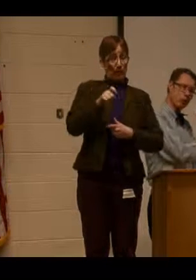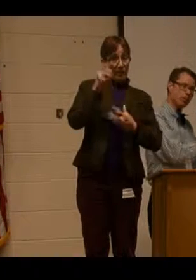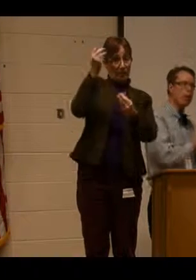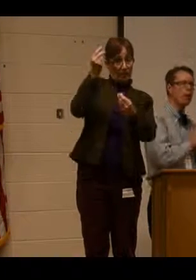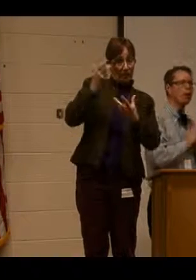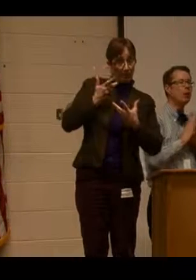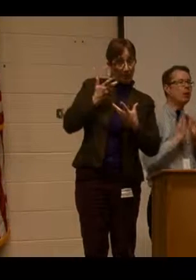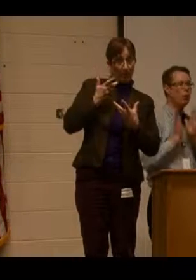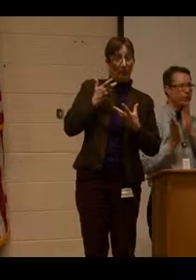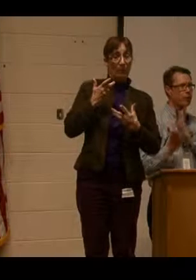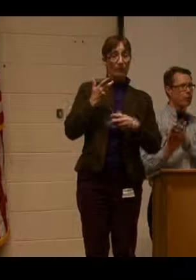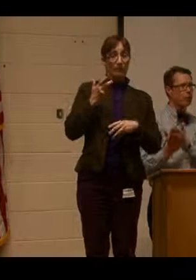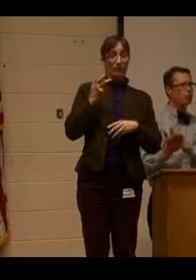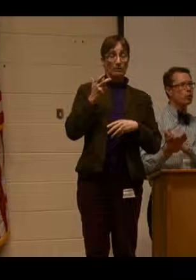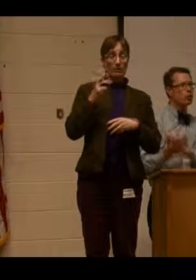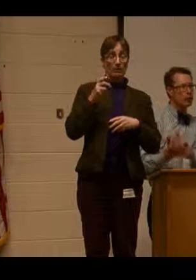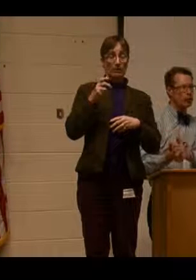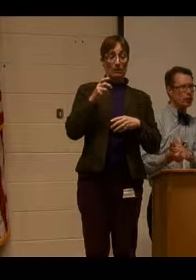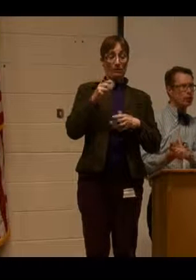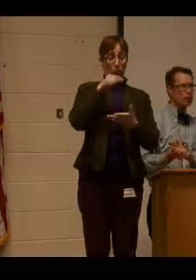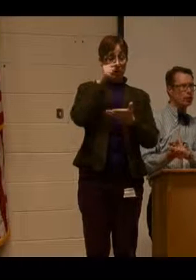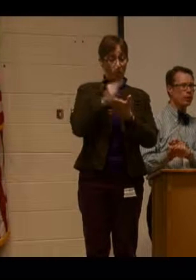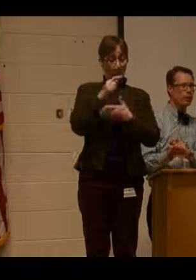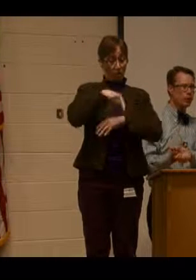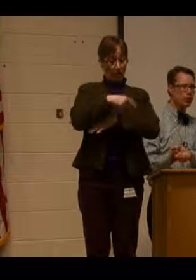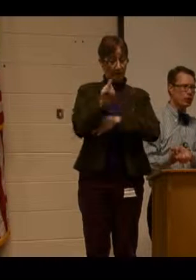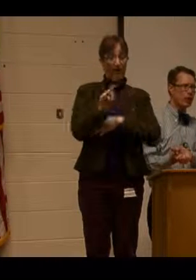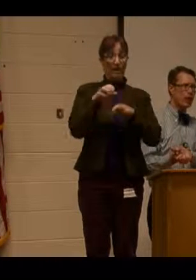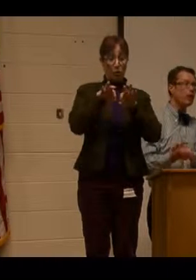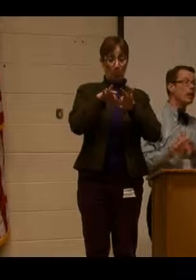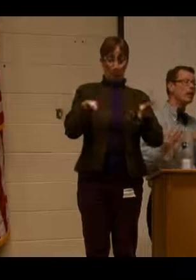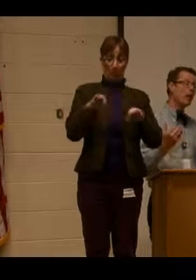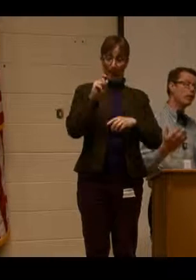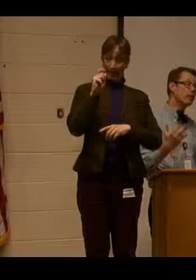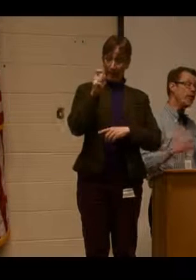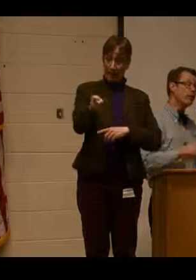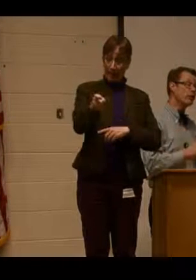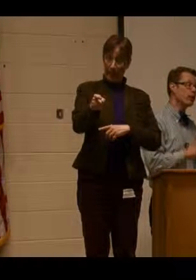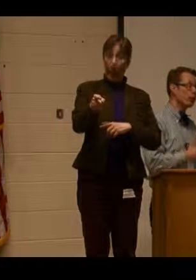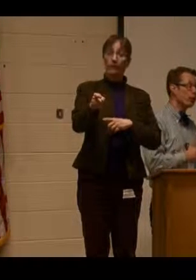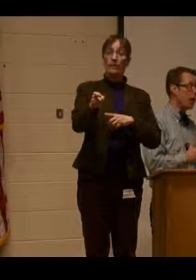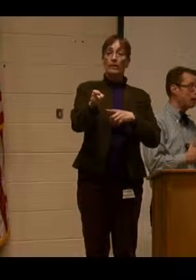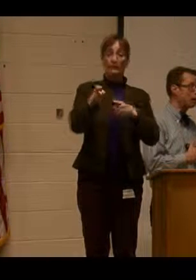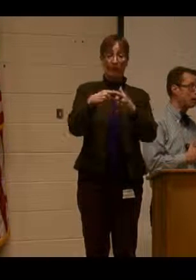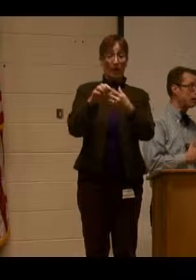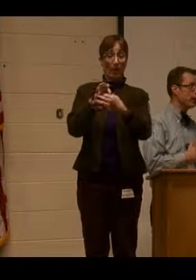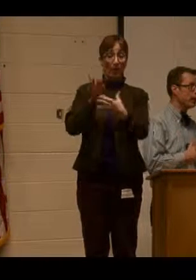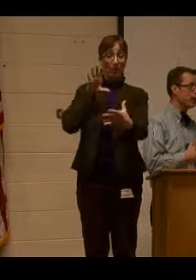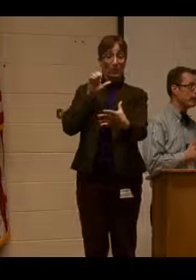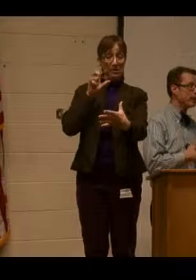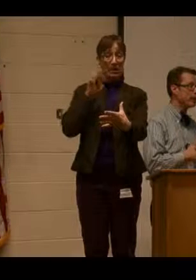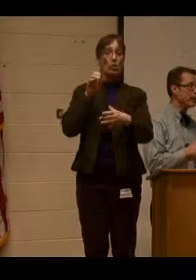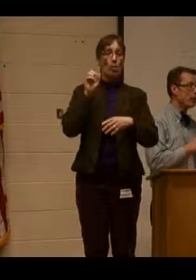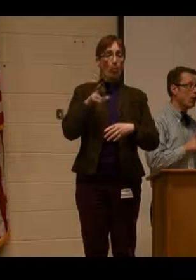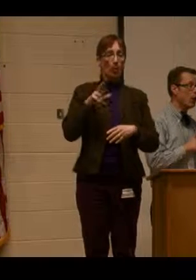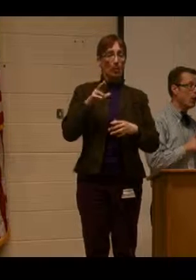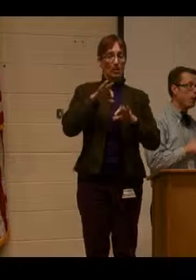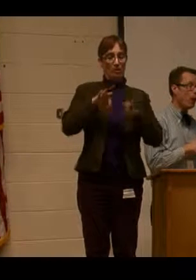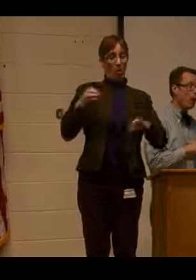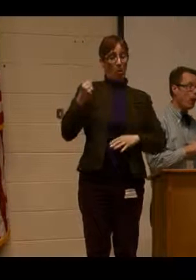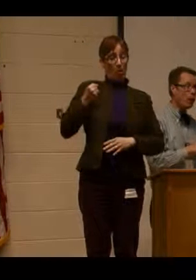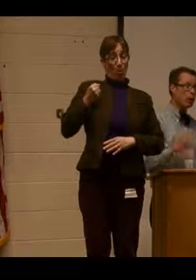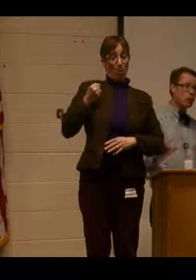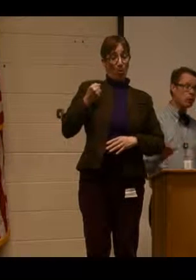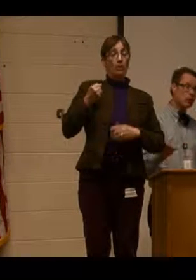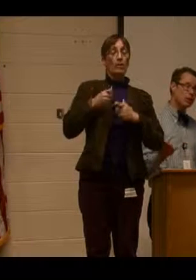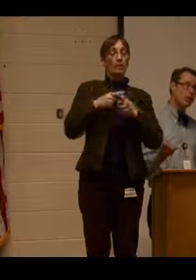will continue with Bridges to Life. Now, there is actually a third option, and that is all of the students here have